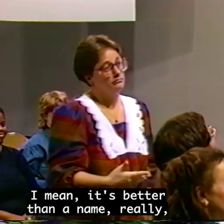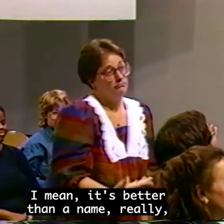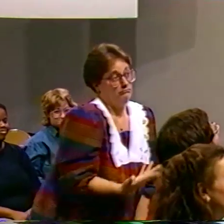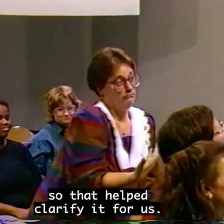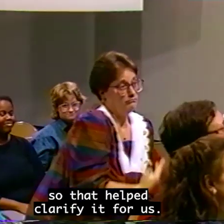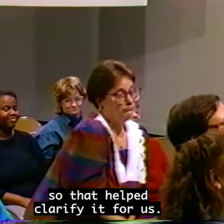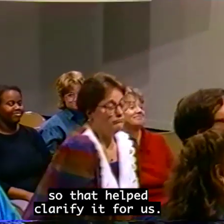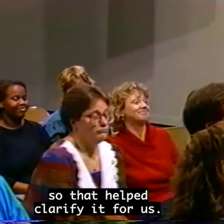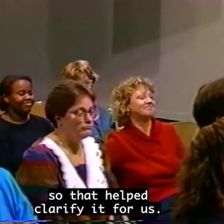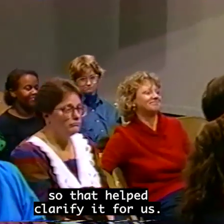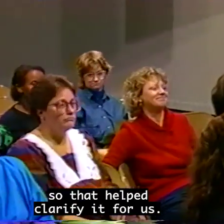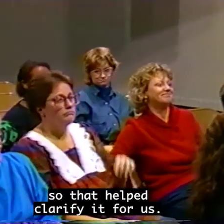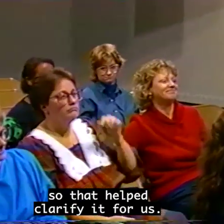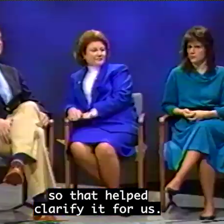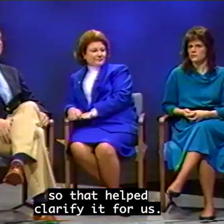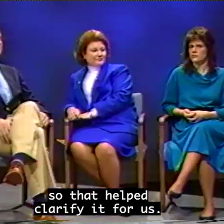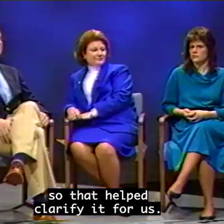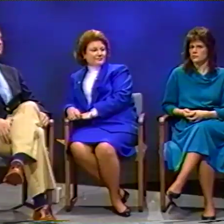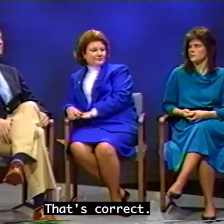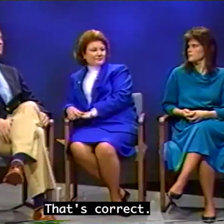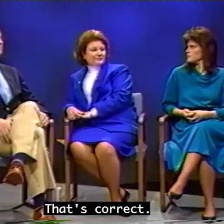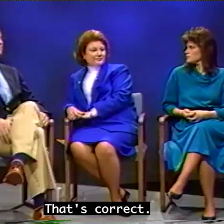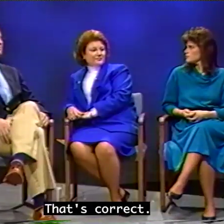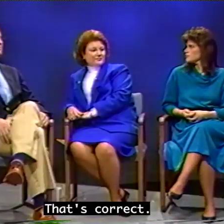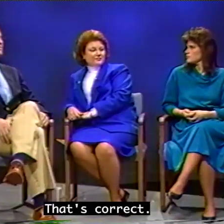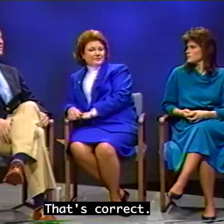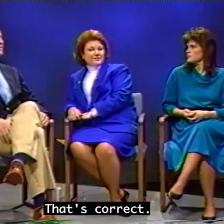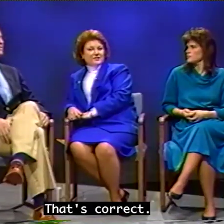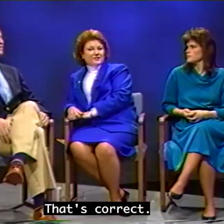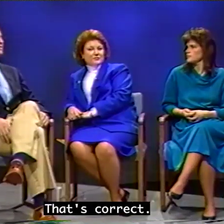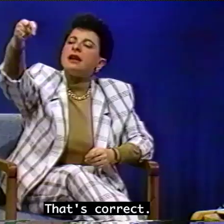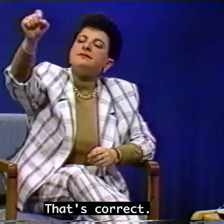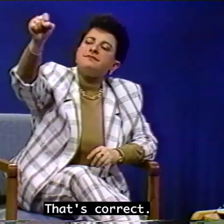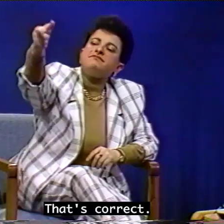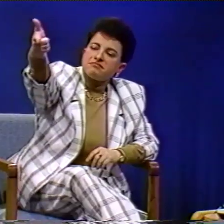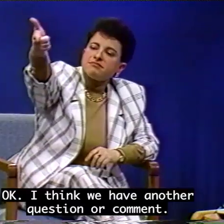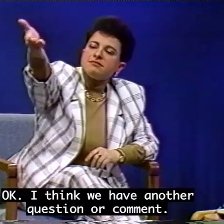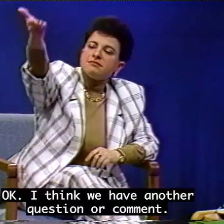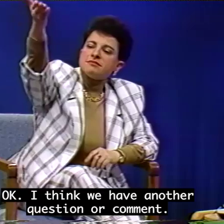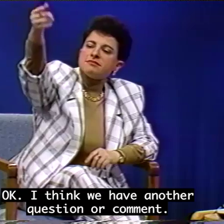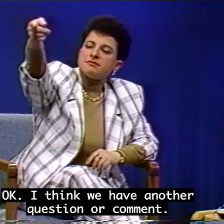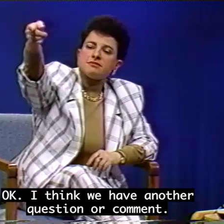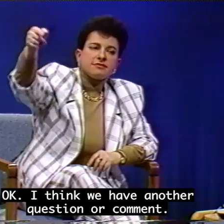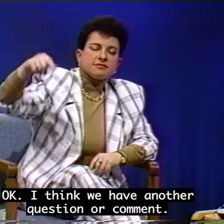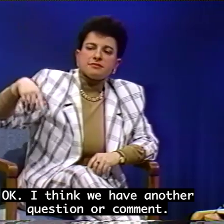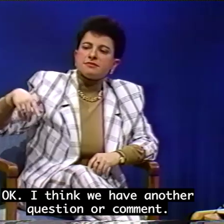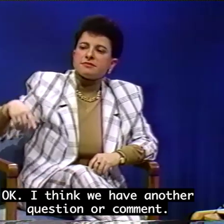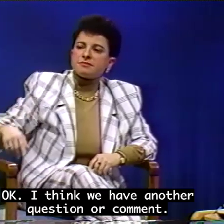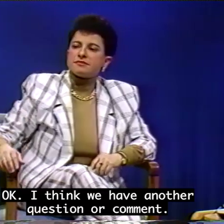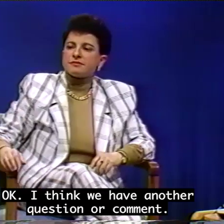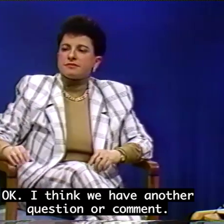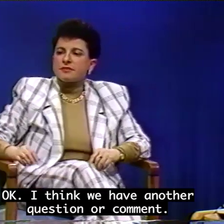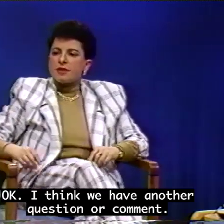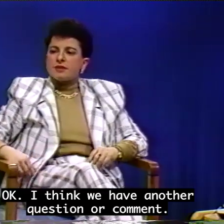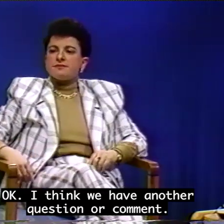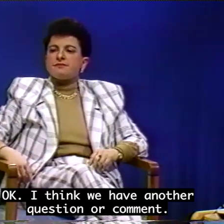really. So that helped clarify it for us. That's correct. Okay, I think we have another question or comment.